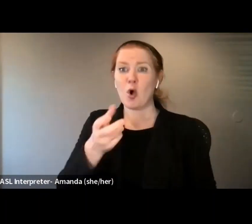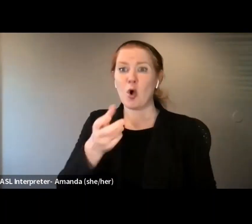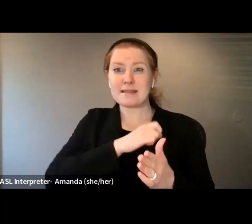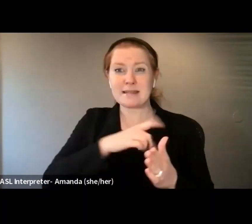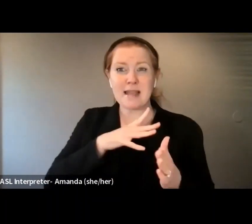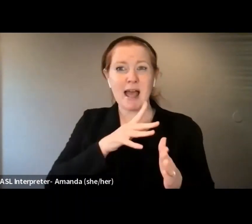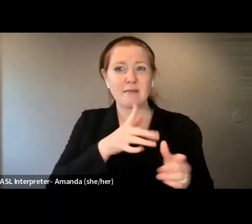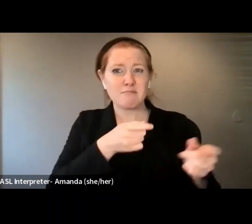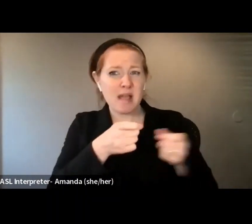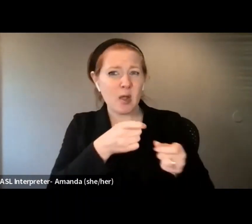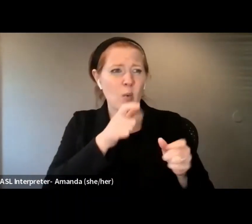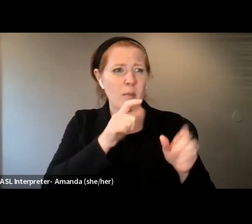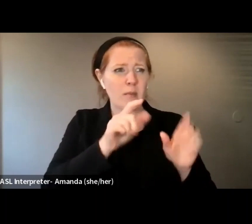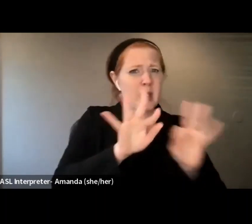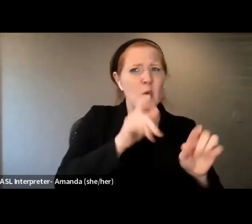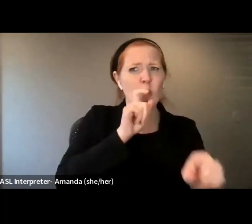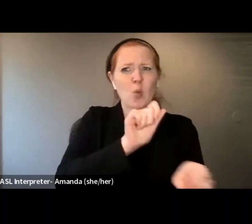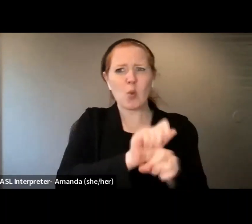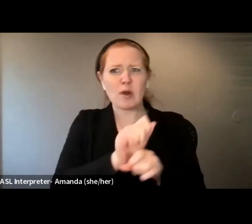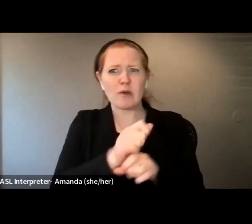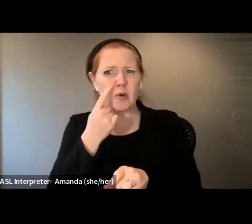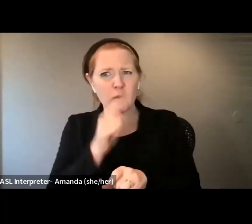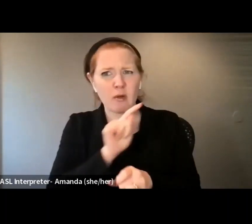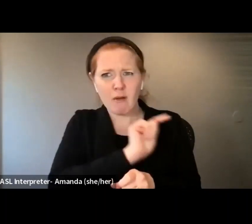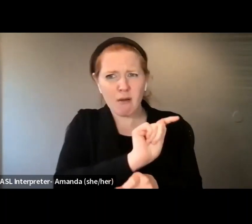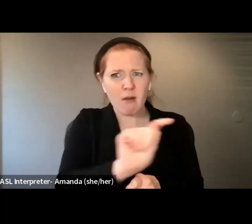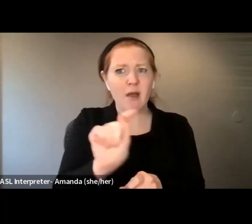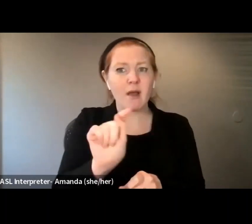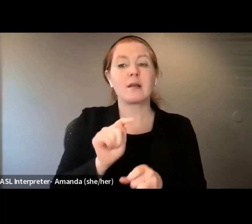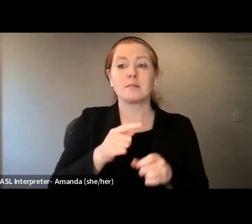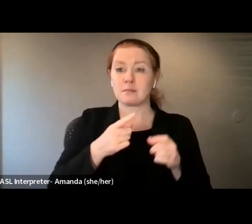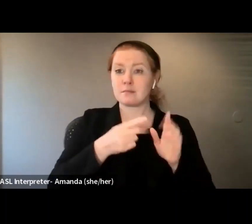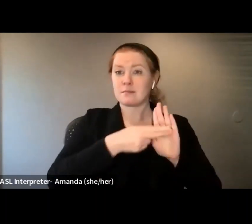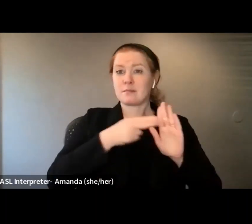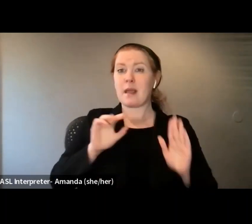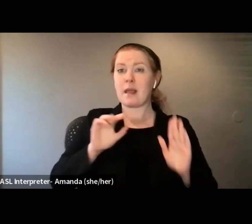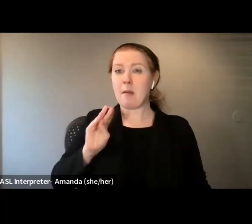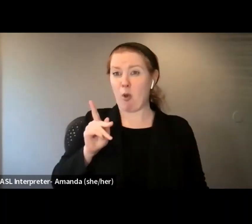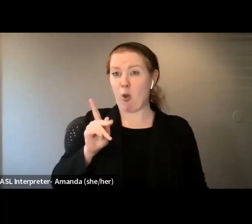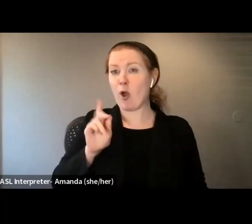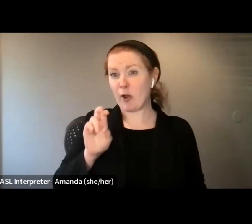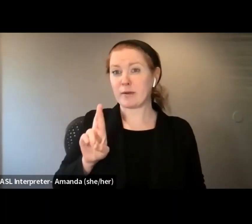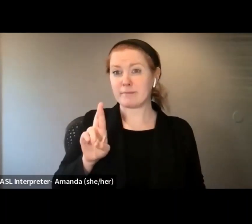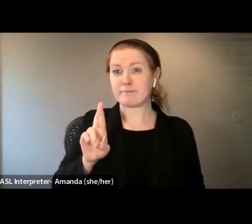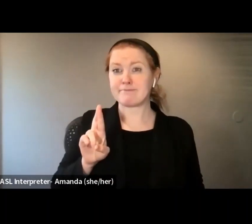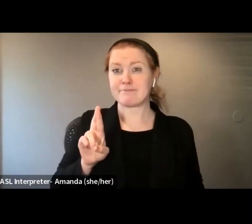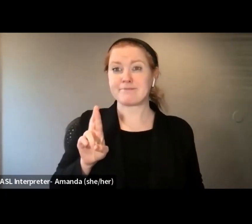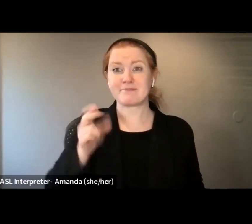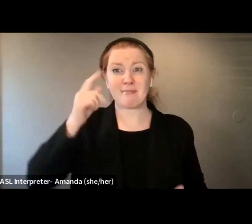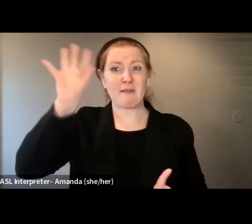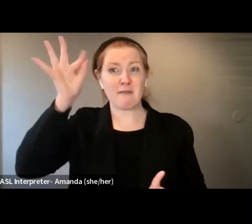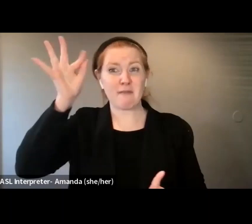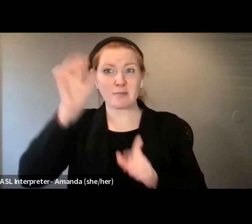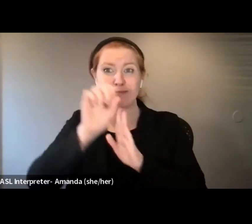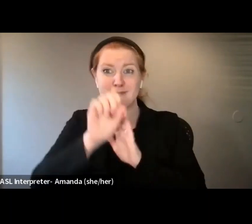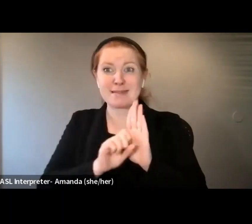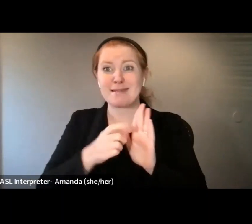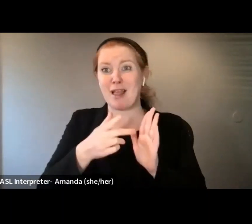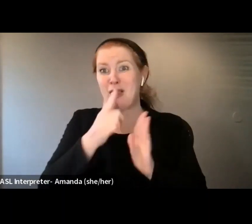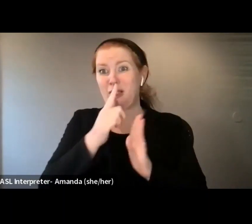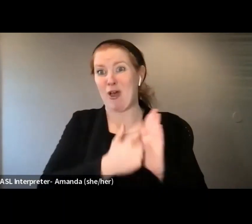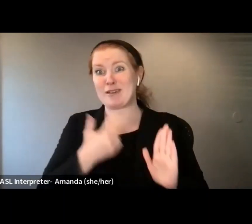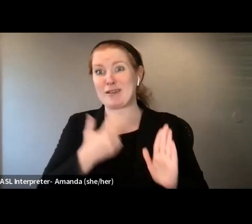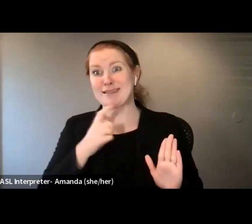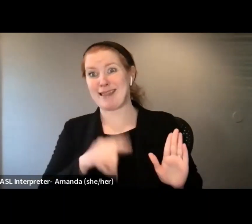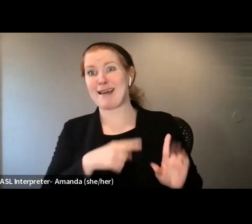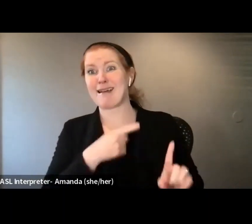you and do all of that stuff, you legally are considered an employer under federal and state law. So that means we